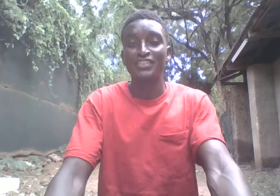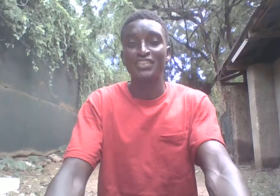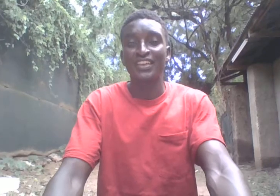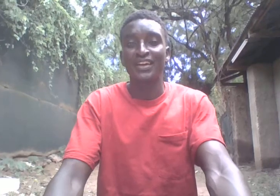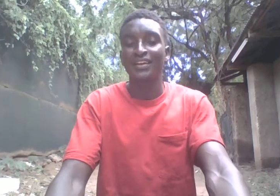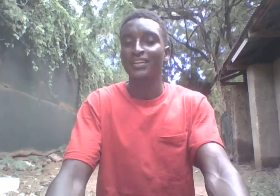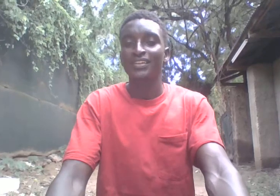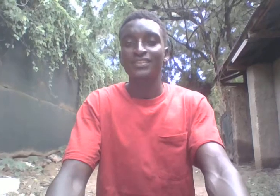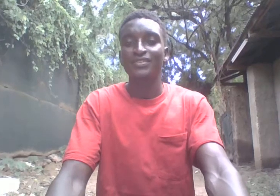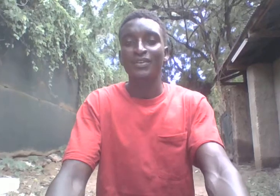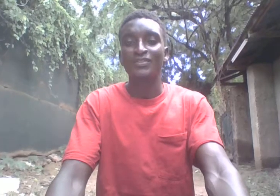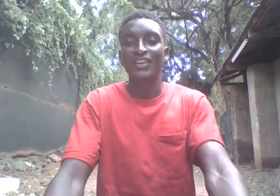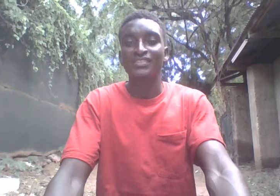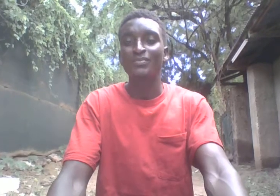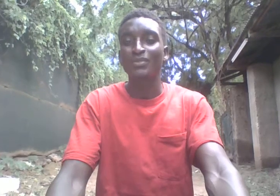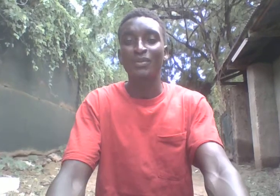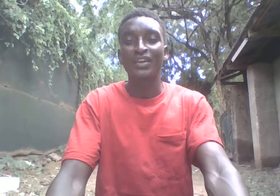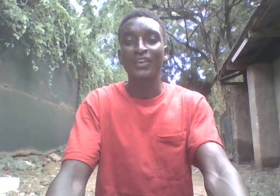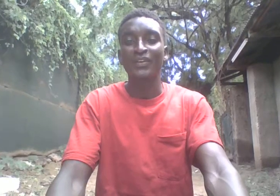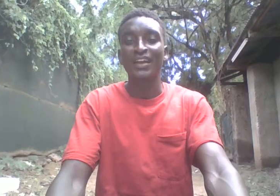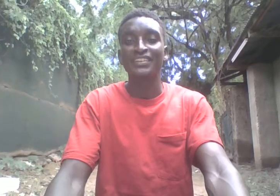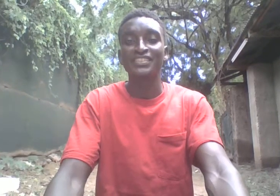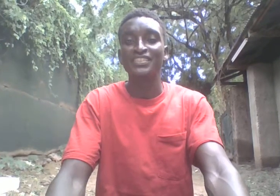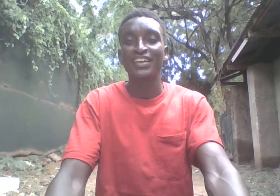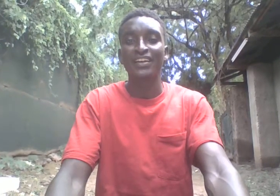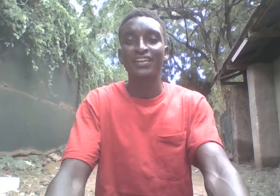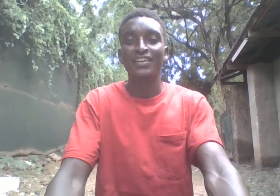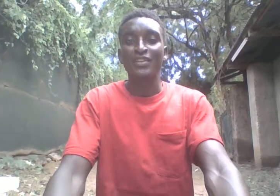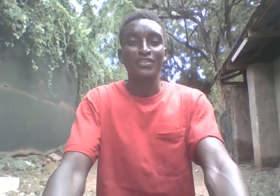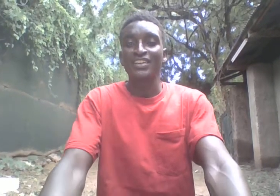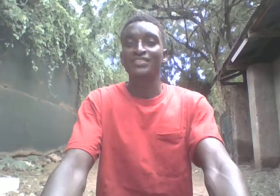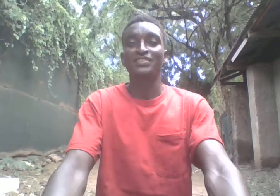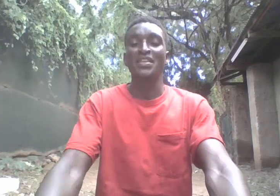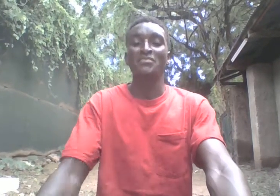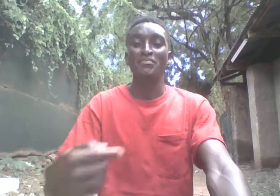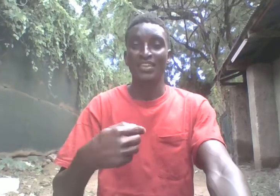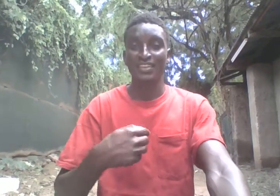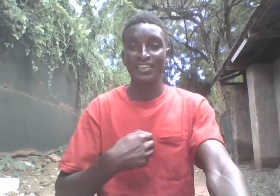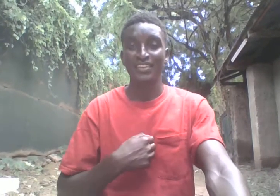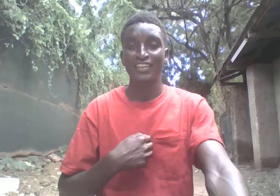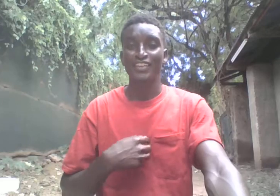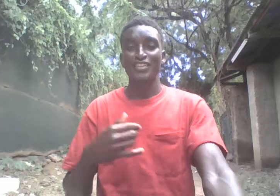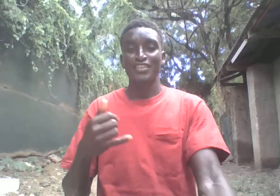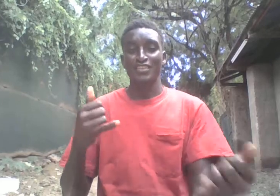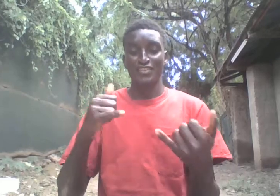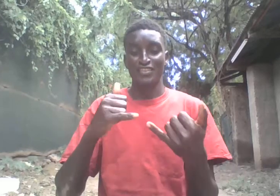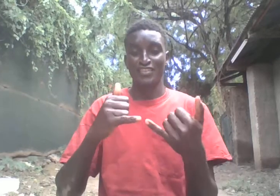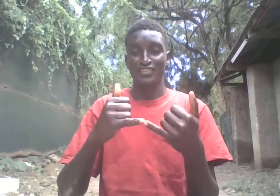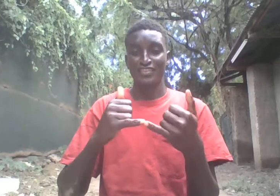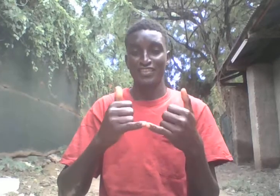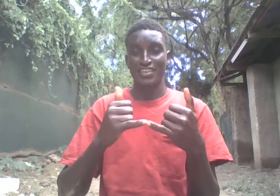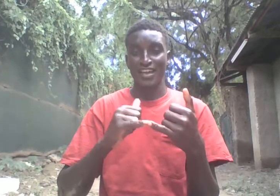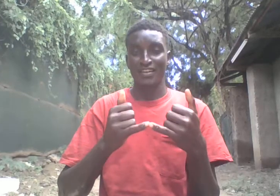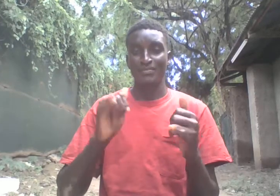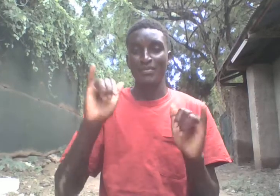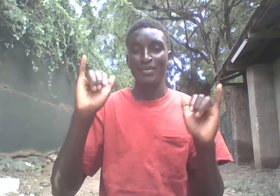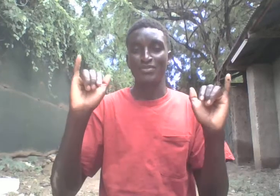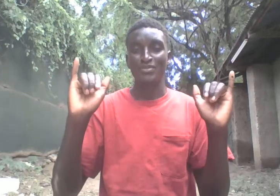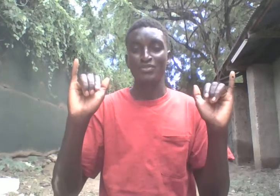engineer. So for example, when you are an engineer, you just say me engineer. Remember, you used